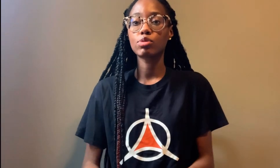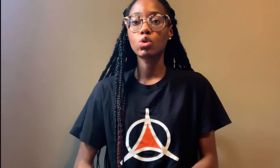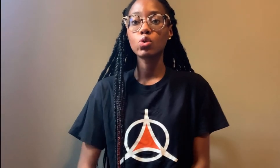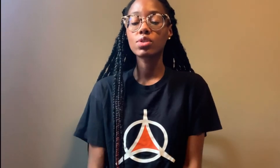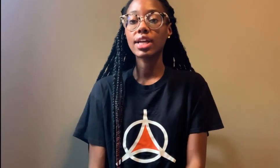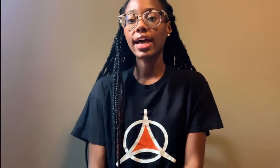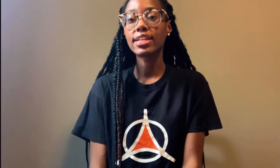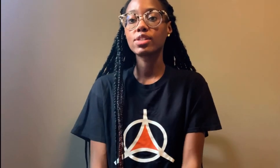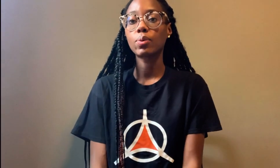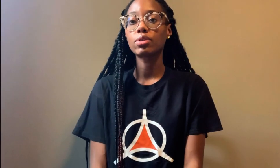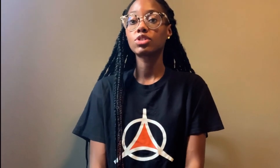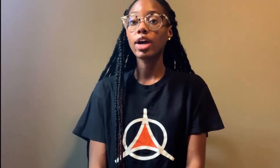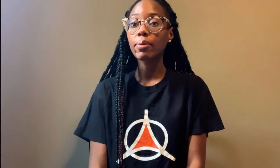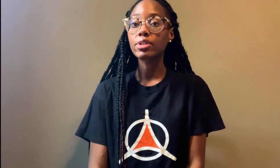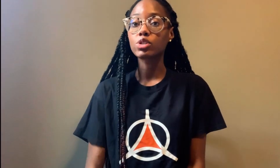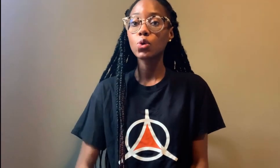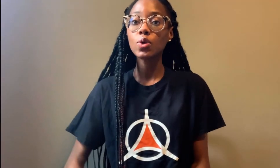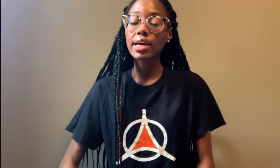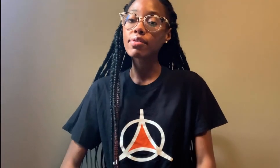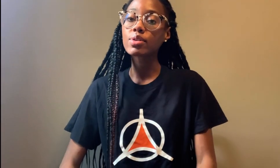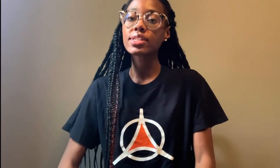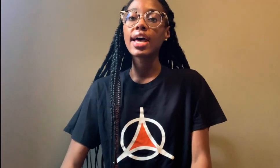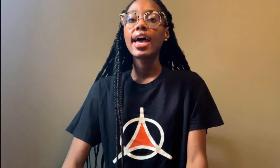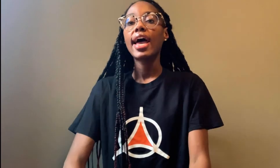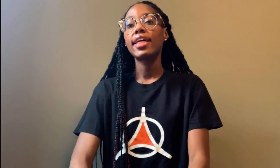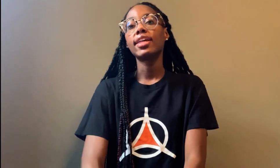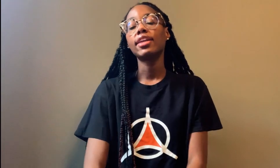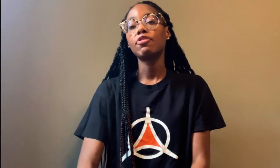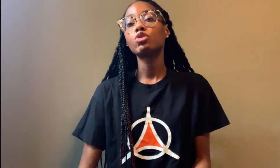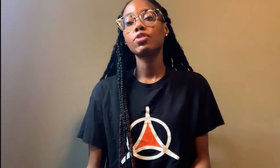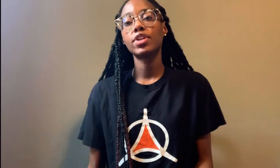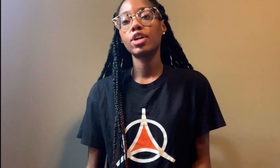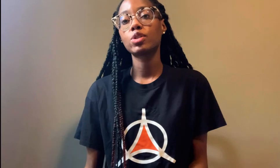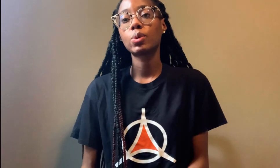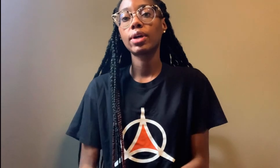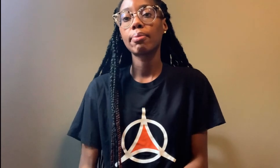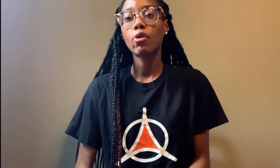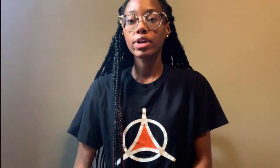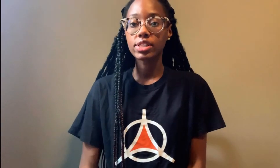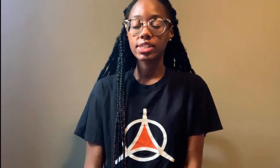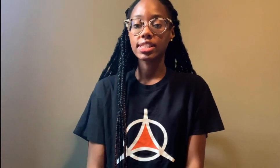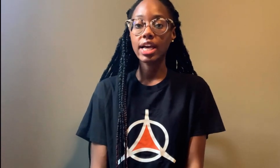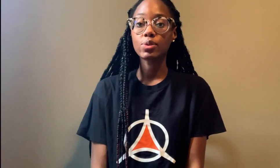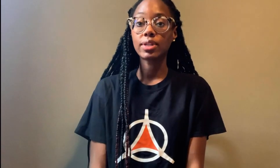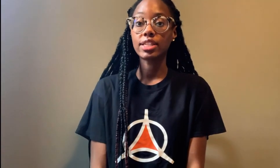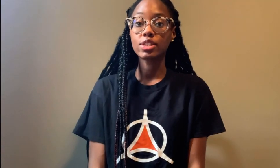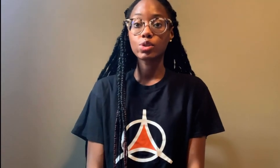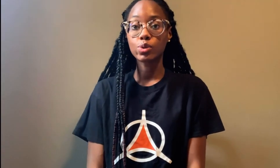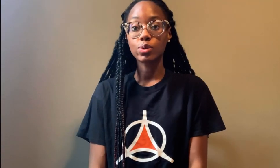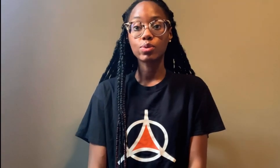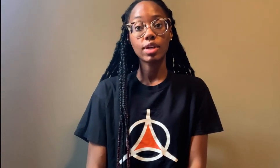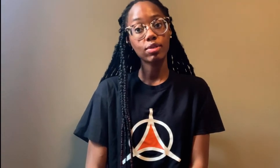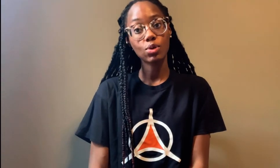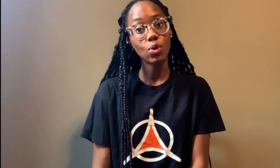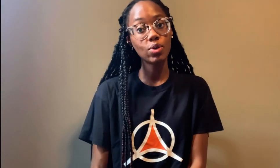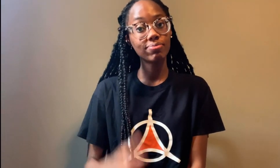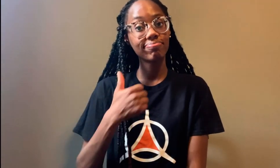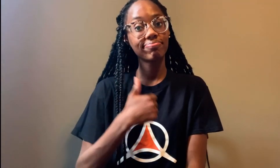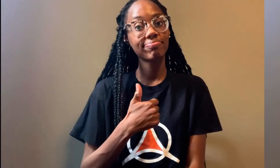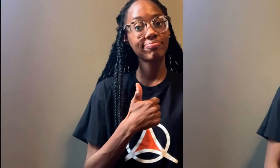school signs. So we'll start with school levels, and then in future videos, we'll get more into signs related to school. Sounds cool?